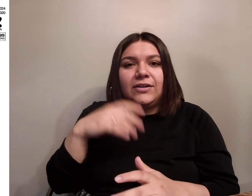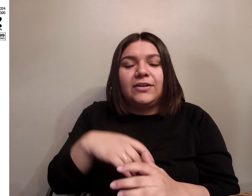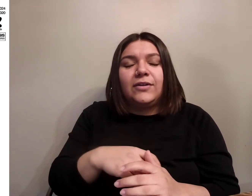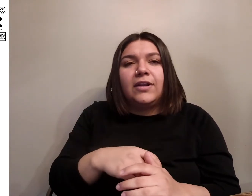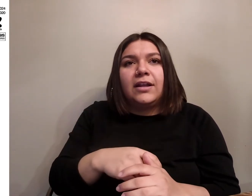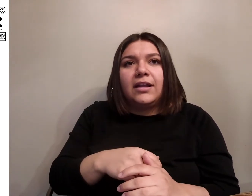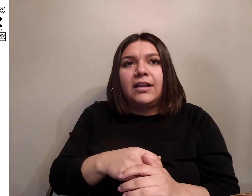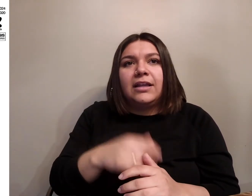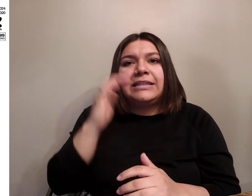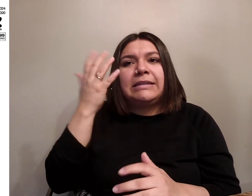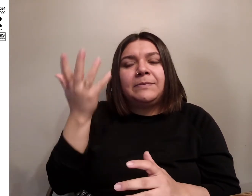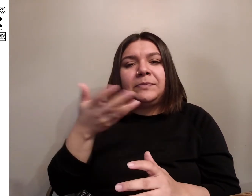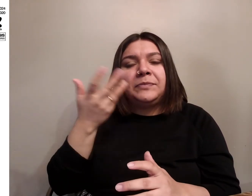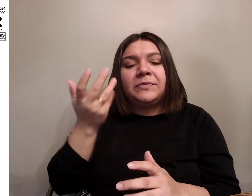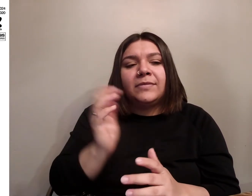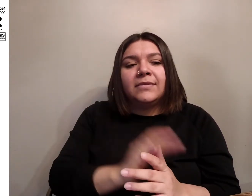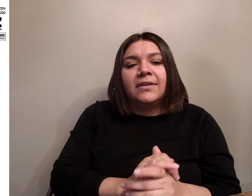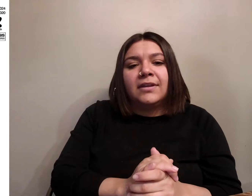it seems